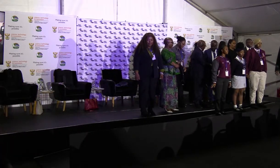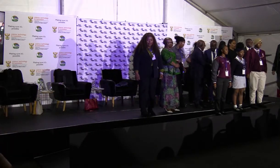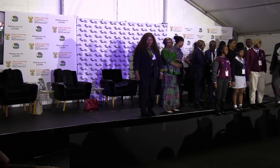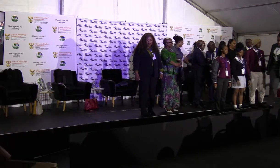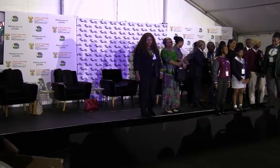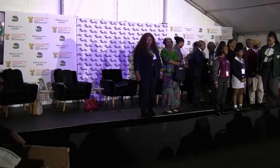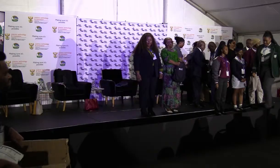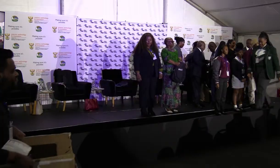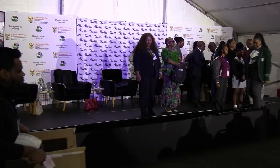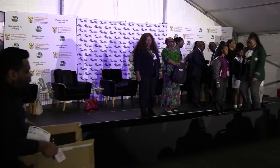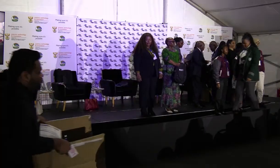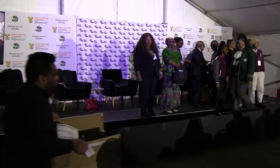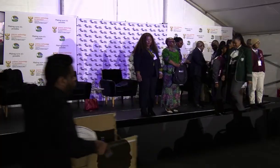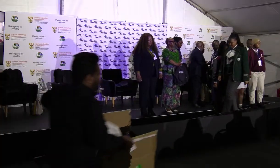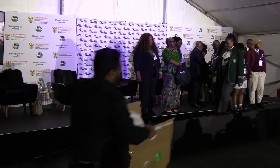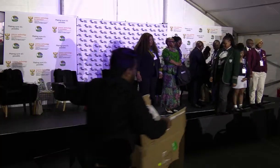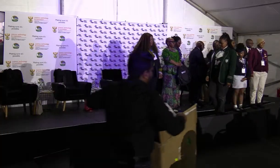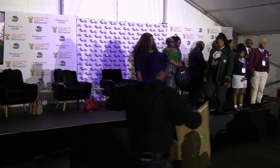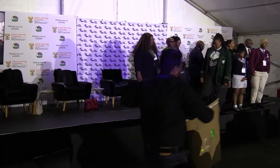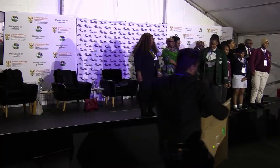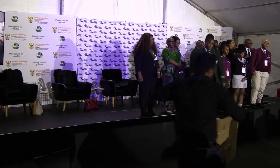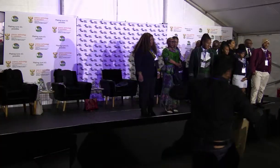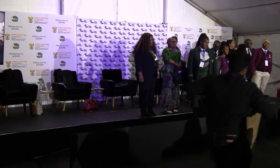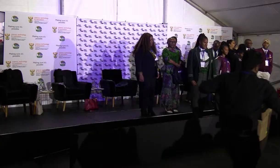Anam Zimela